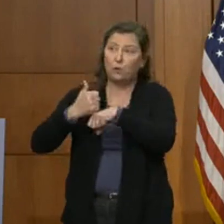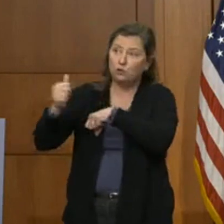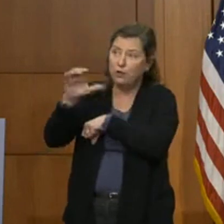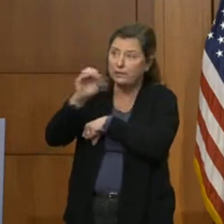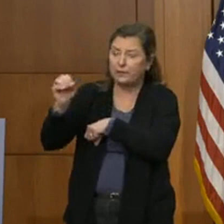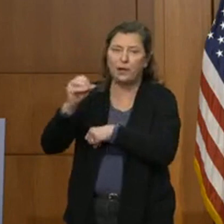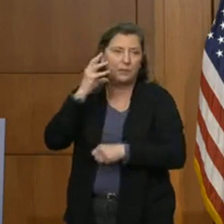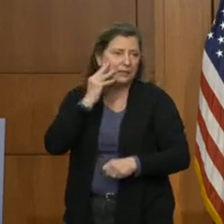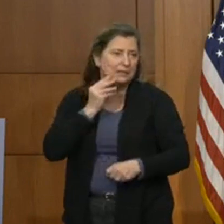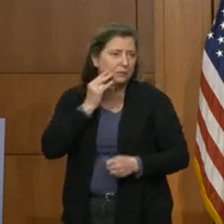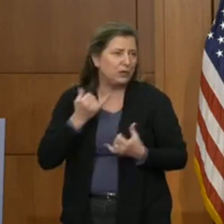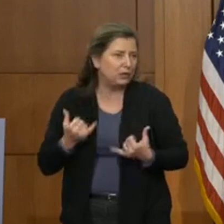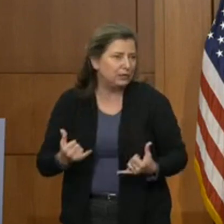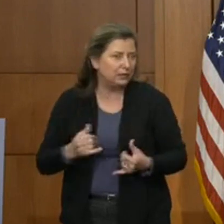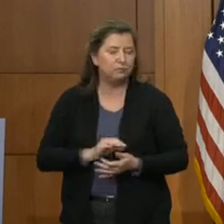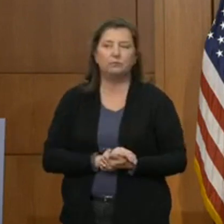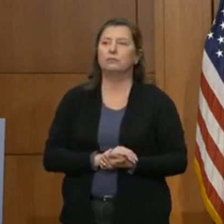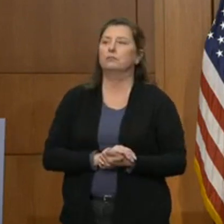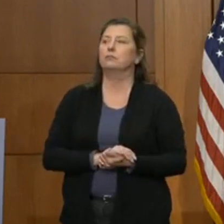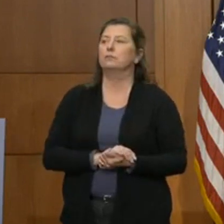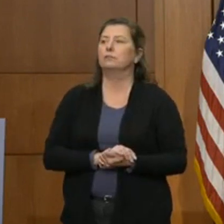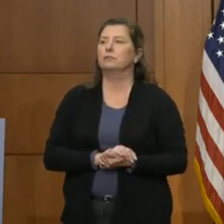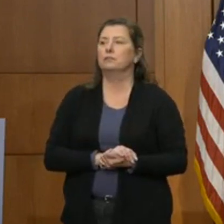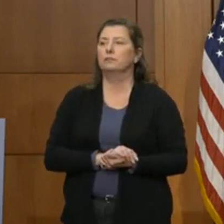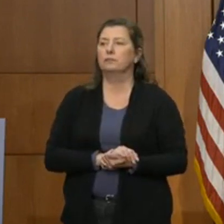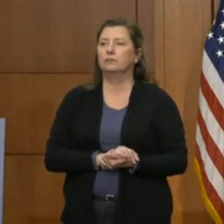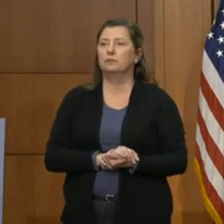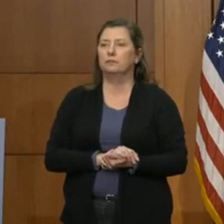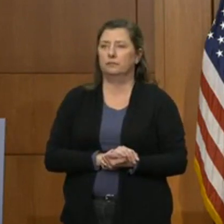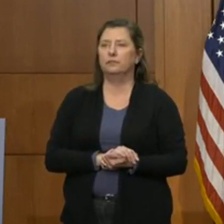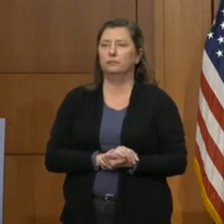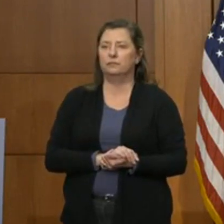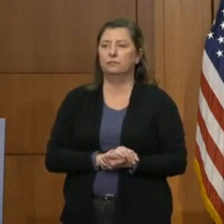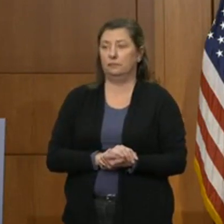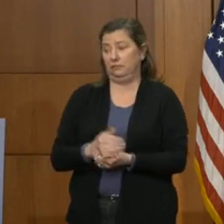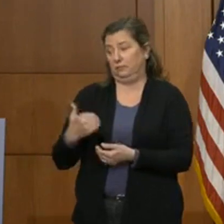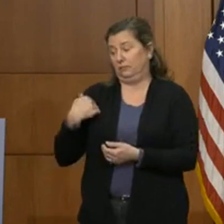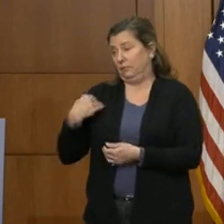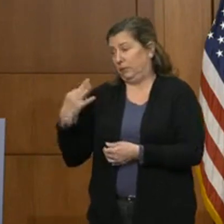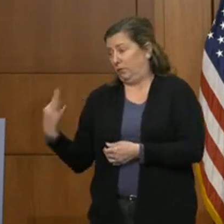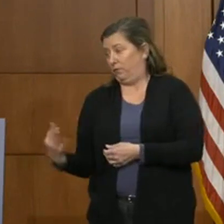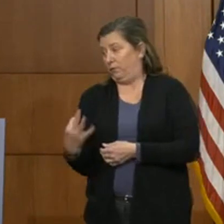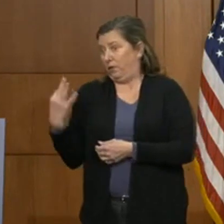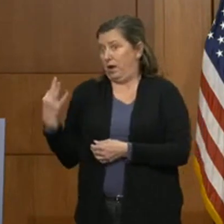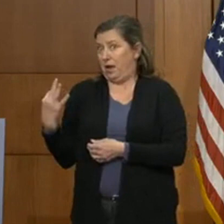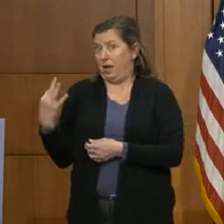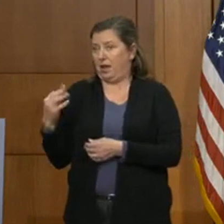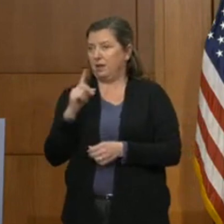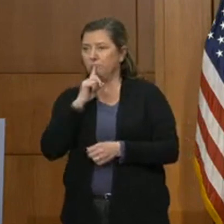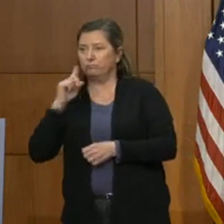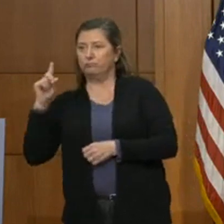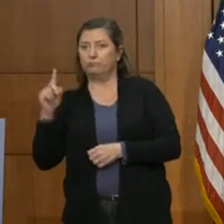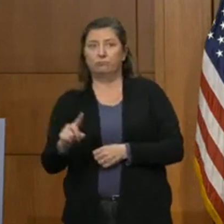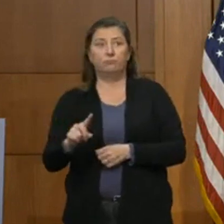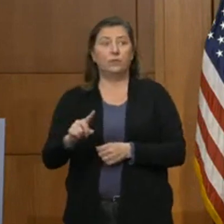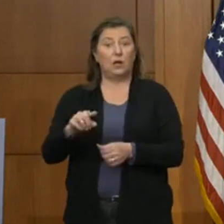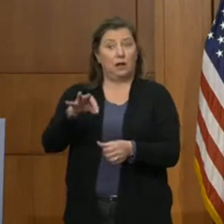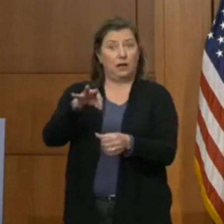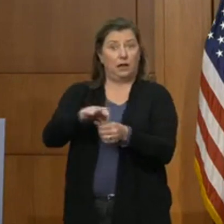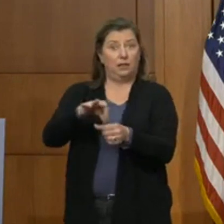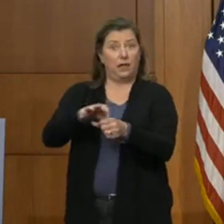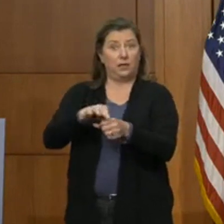seeing. Finally, on Friday, I issued an order moving the May 5